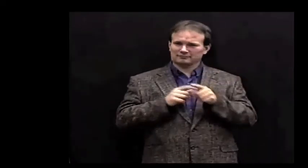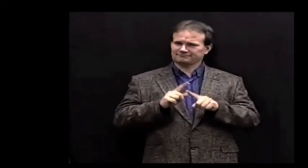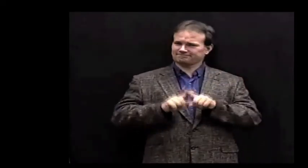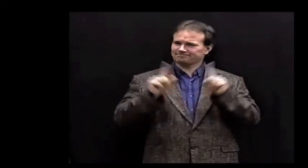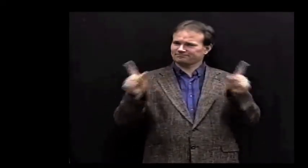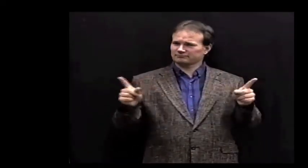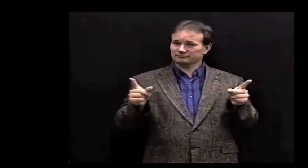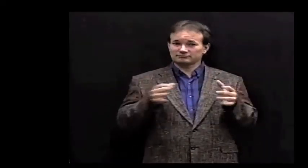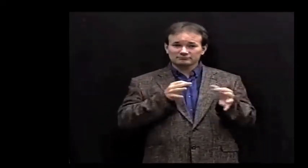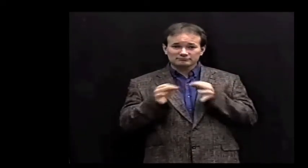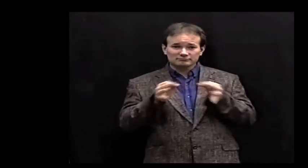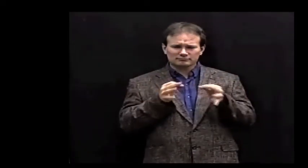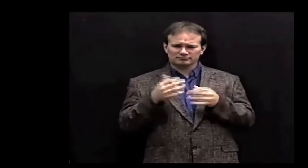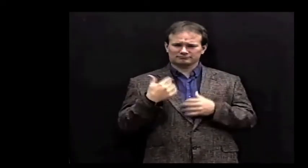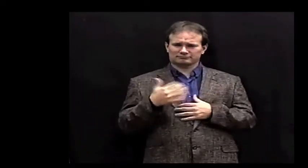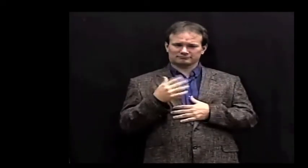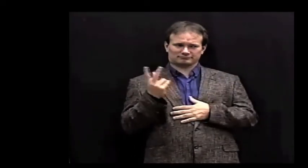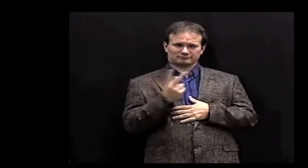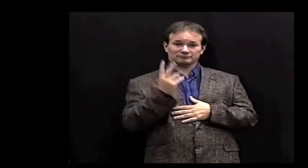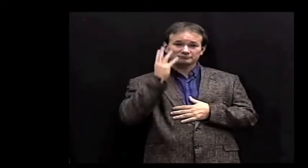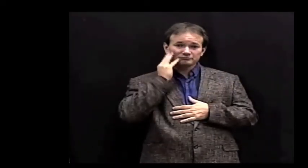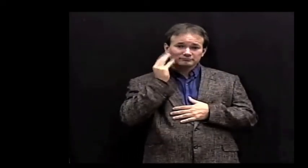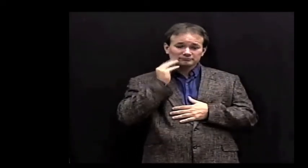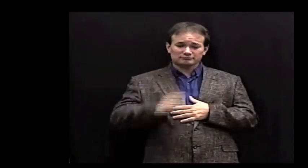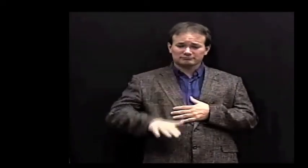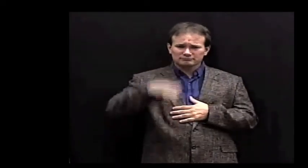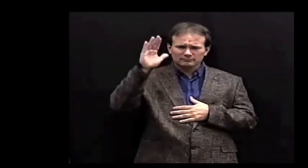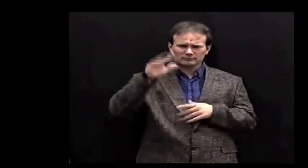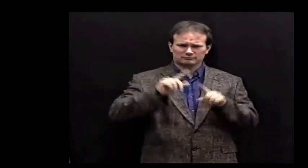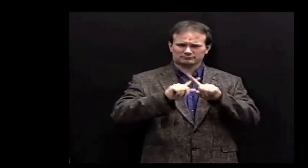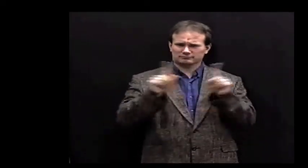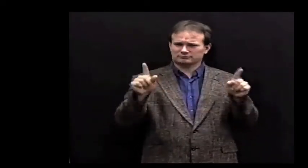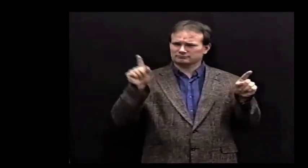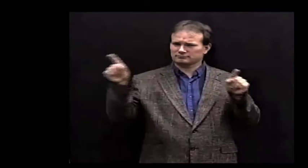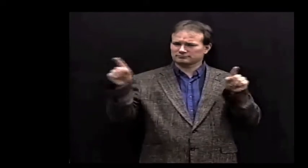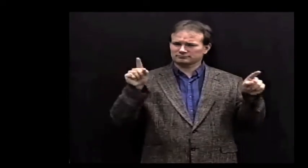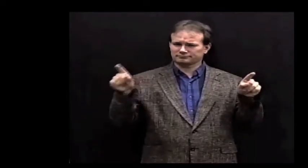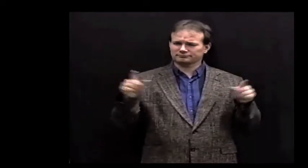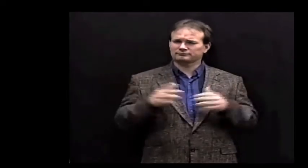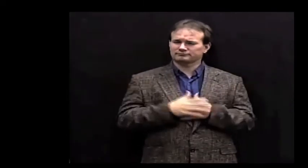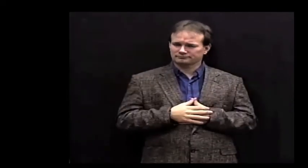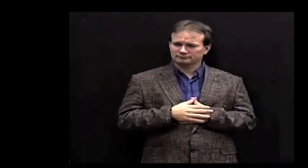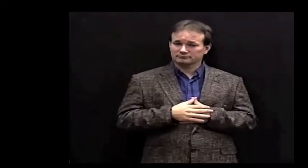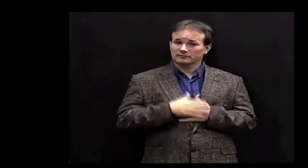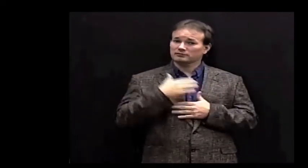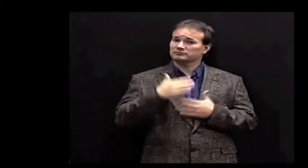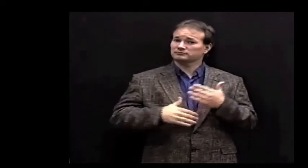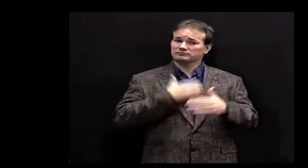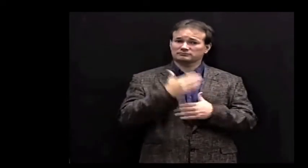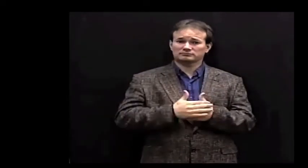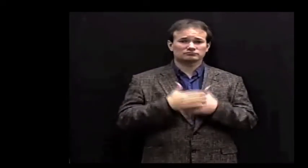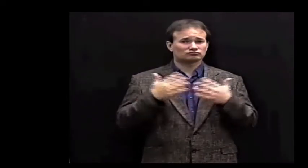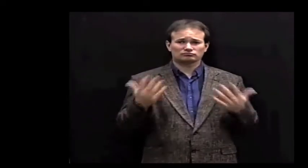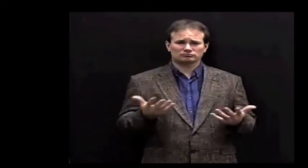language learned through sound, and the deaf community learned visually. There are vast differences between their experiences growing